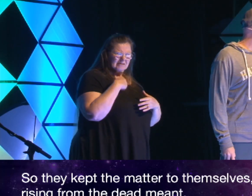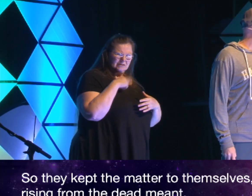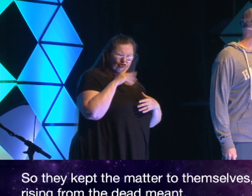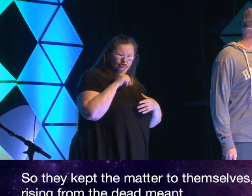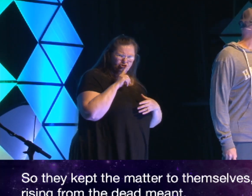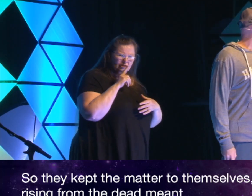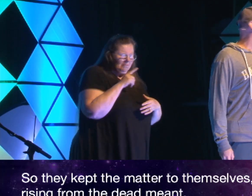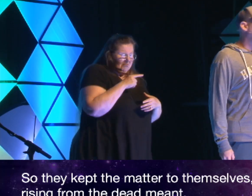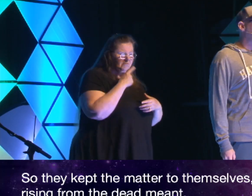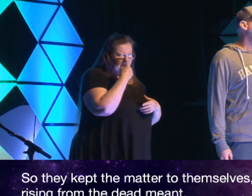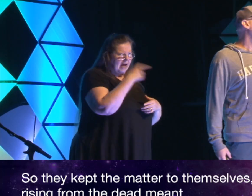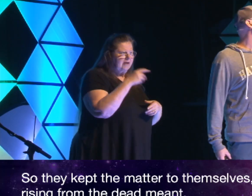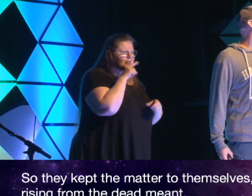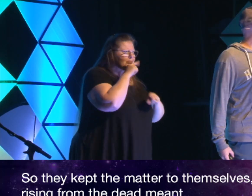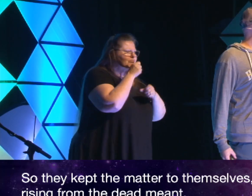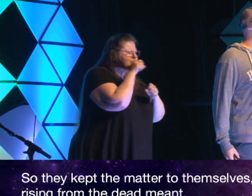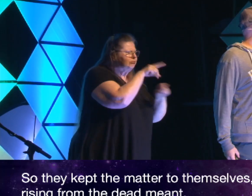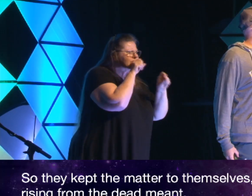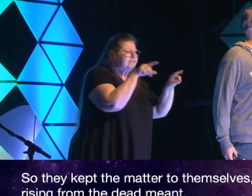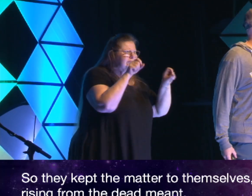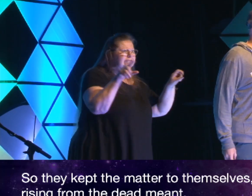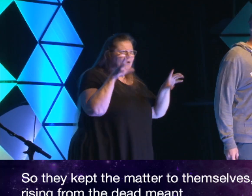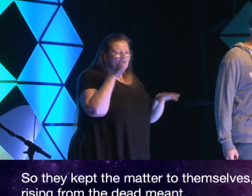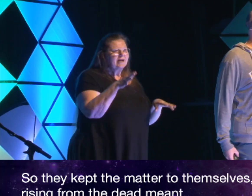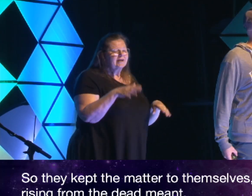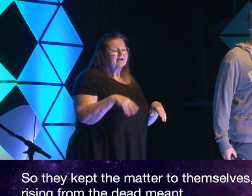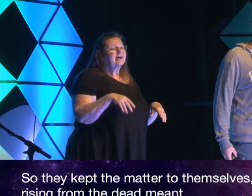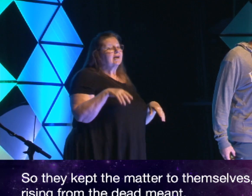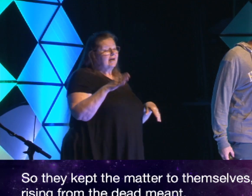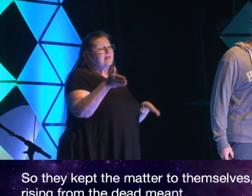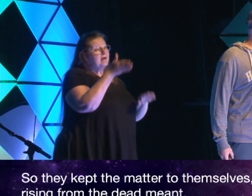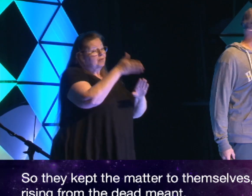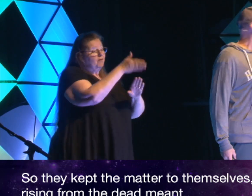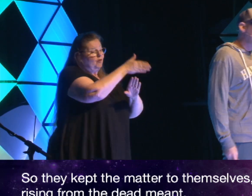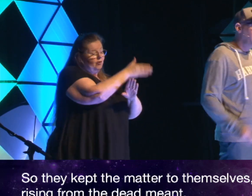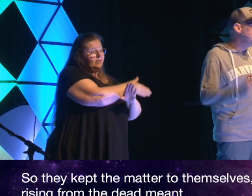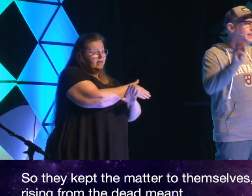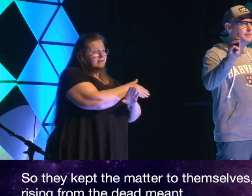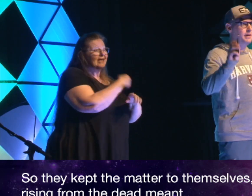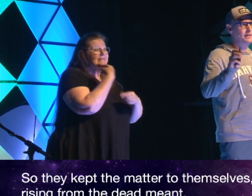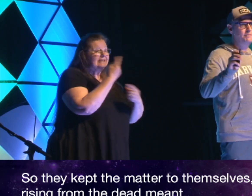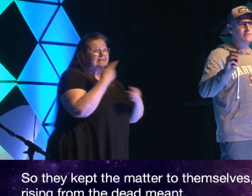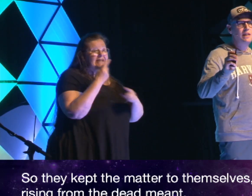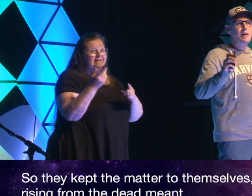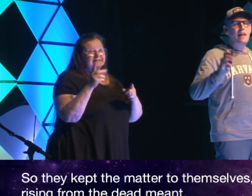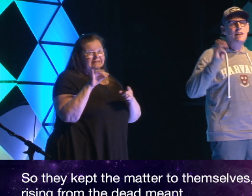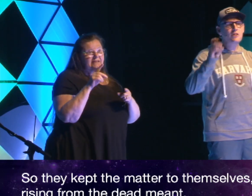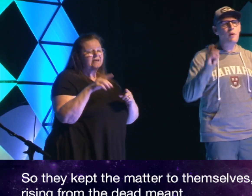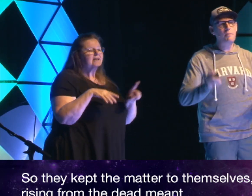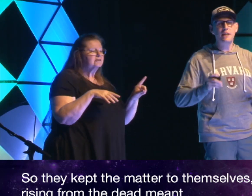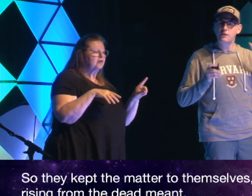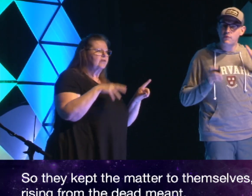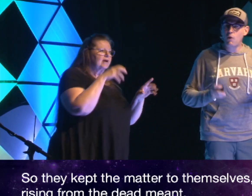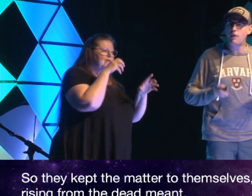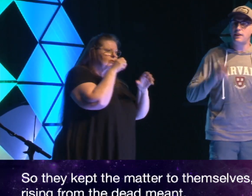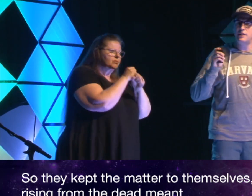me. In fact, we have other gospels where he tells people don't tell anybody, and they go tell everybody, right? But they don't tell anybody. And here's why, because for Mark in his